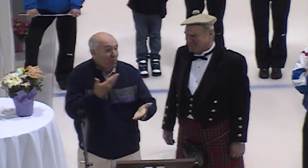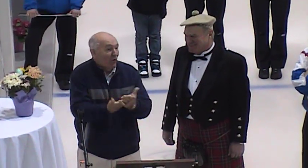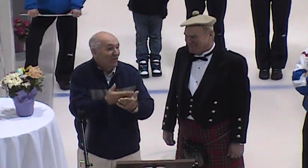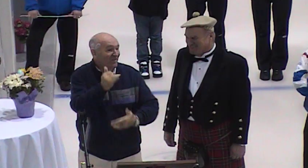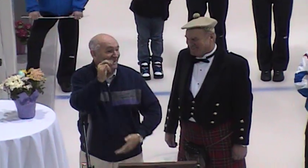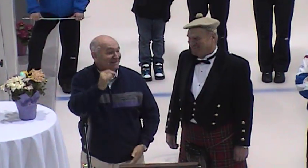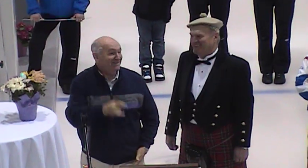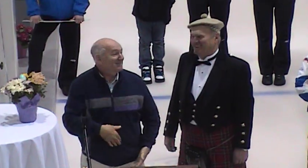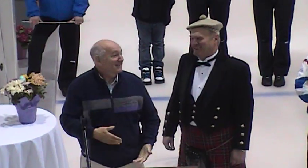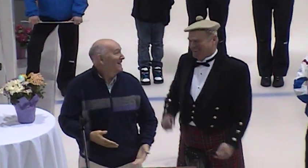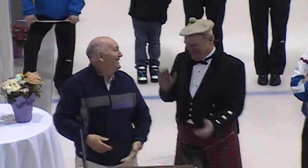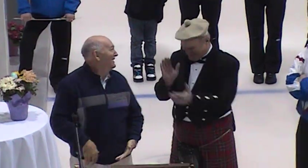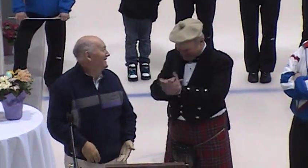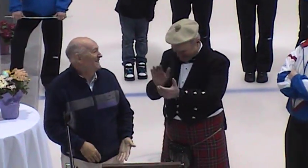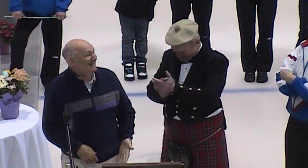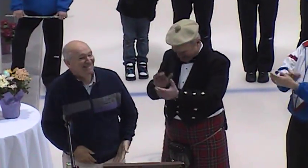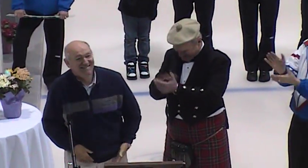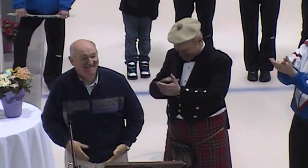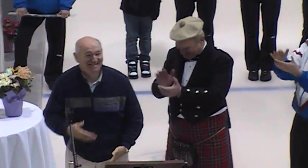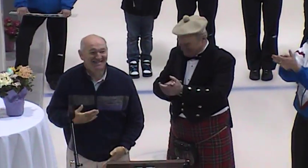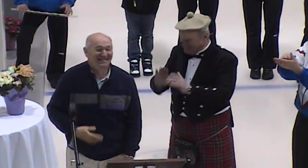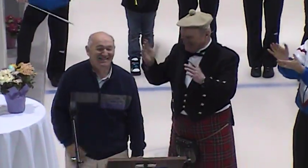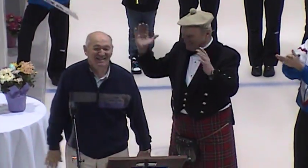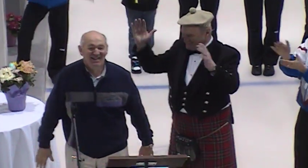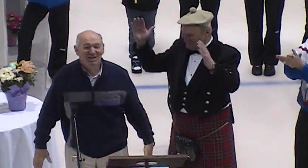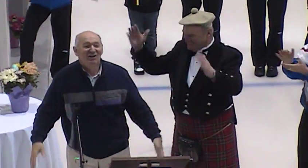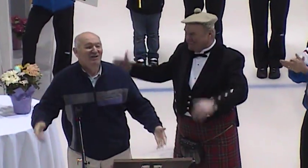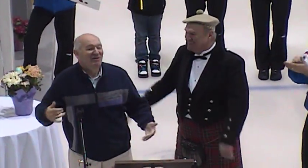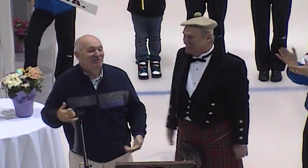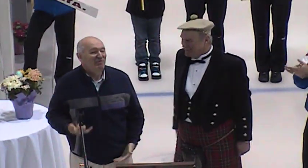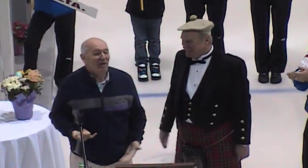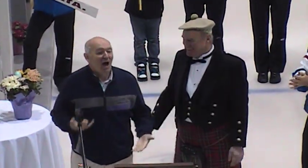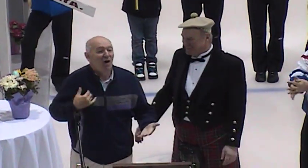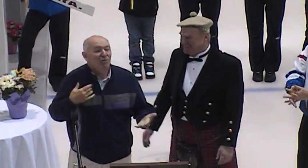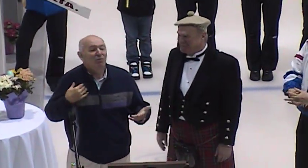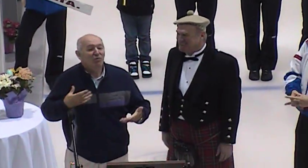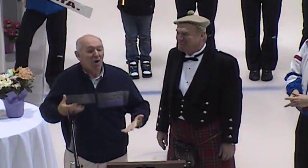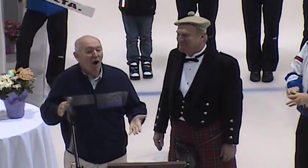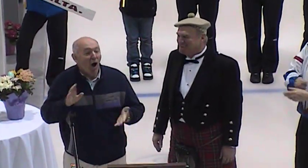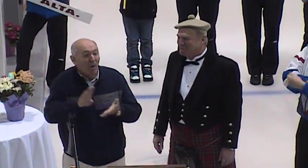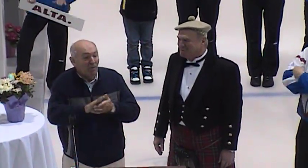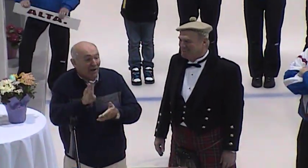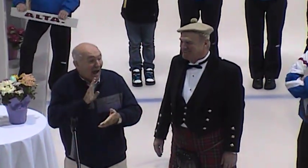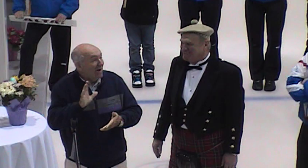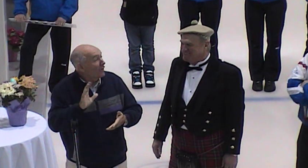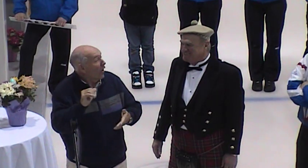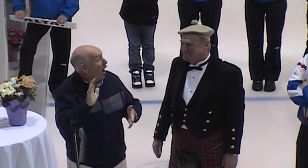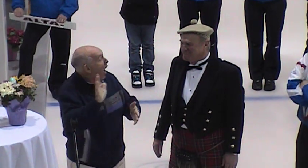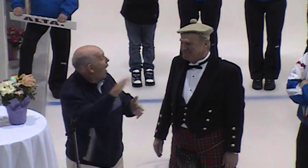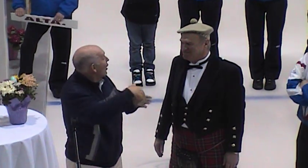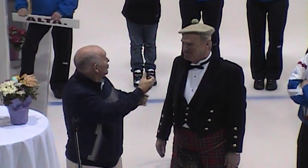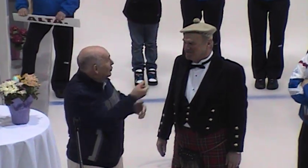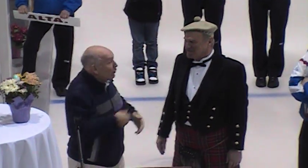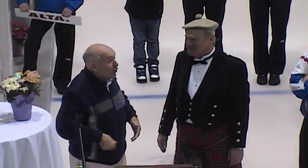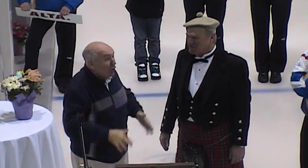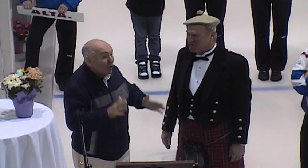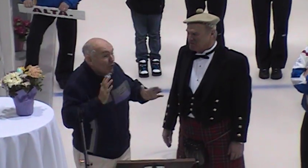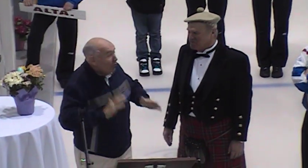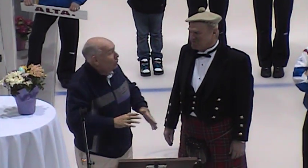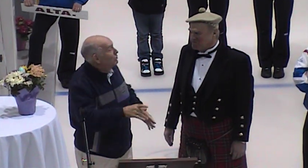It's extremely honoring to have this event 31 years later, and I can't believe that I'm actually still alive. I did manage a stroke, but I survived through it, and I'm here. On behalf of all the curlers, I hope that you have a